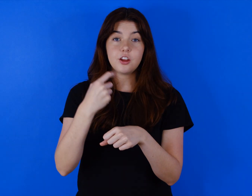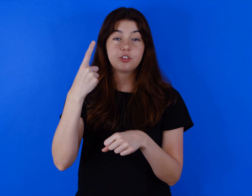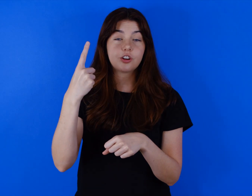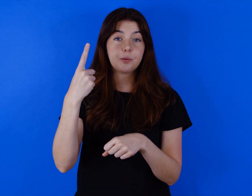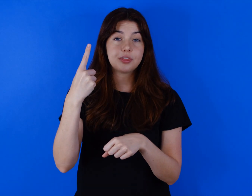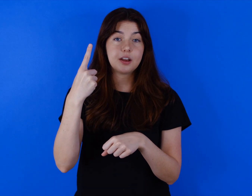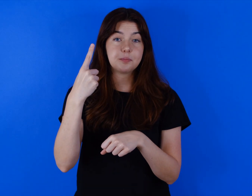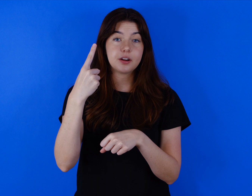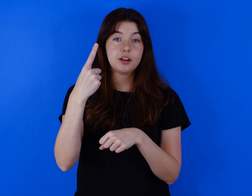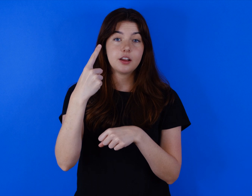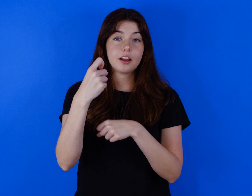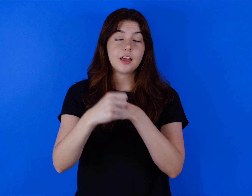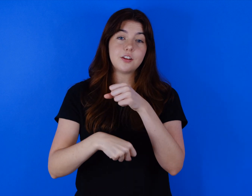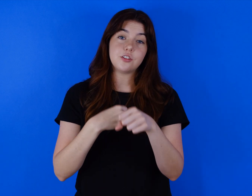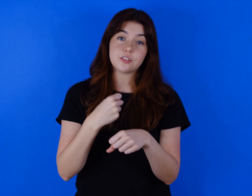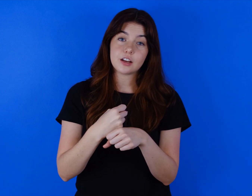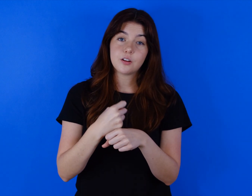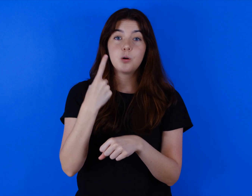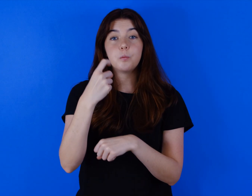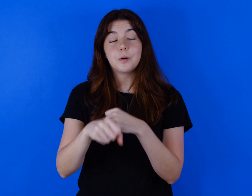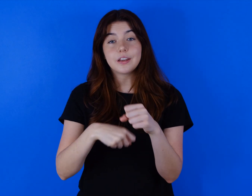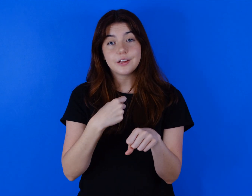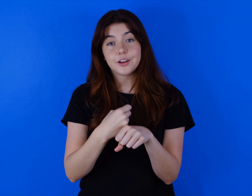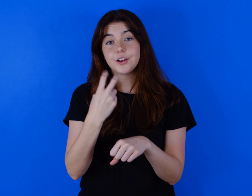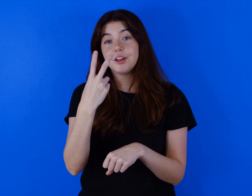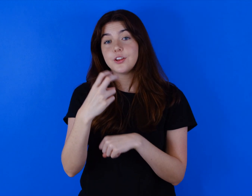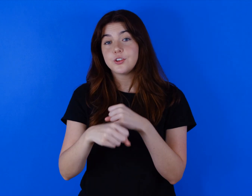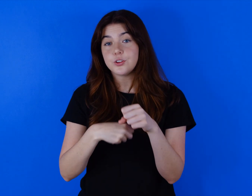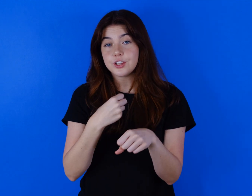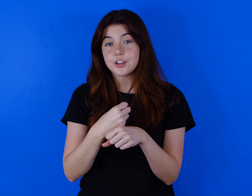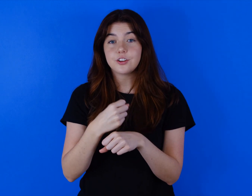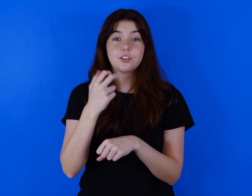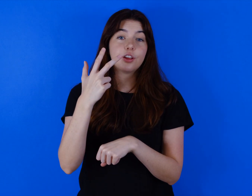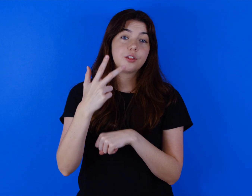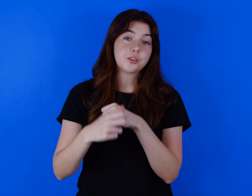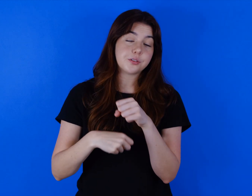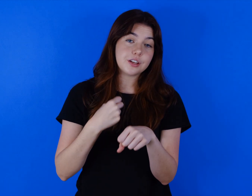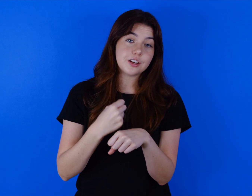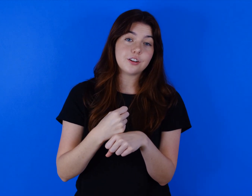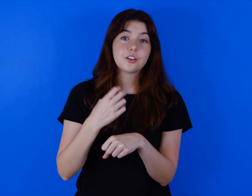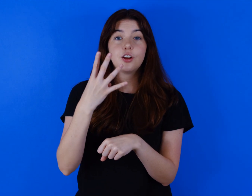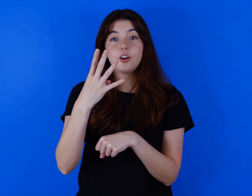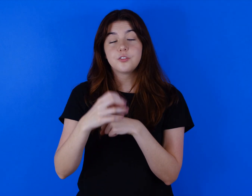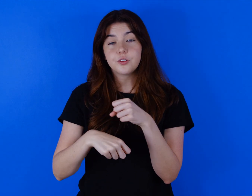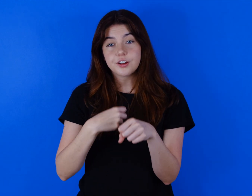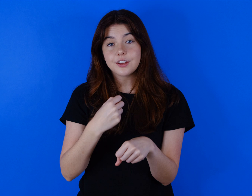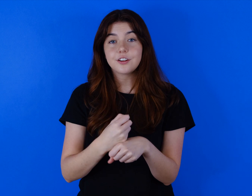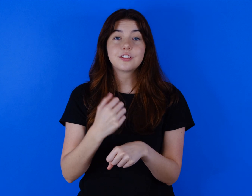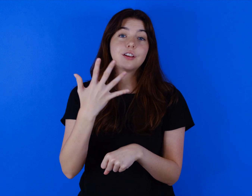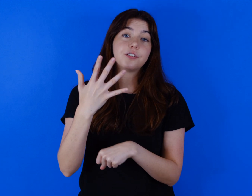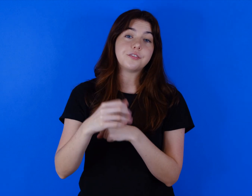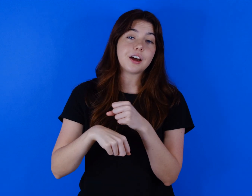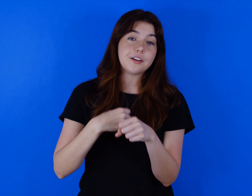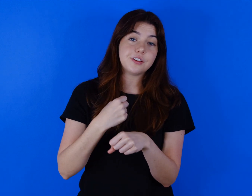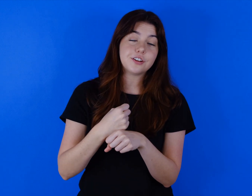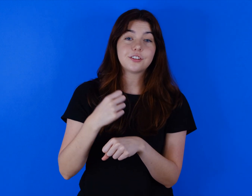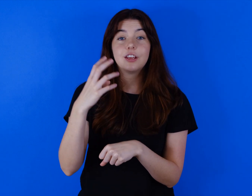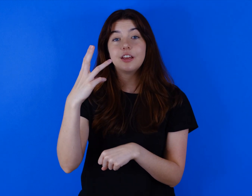just start with the number, and then you do the sign. 1 year, 2 years, 3 years, 4 years, 5 years,